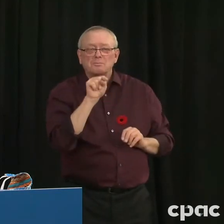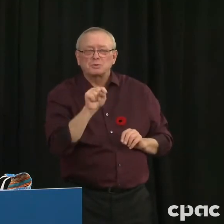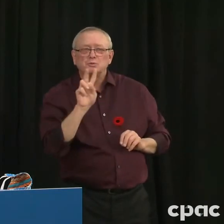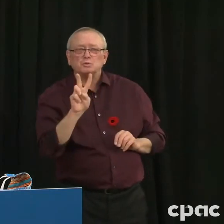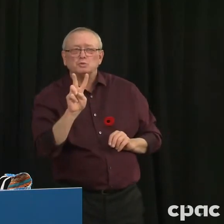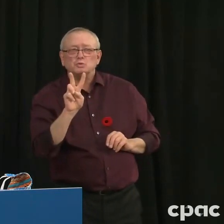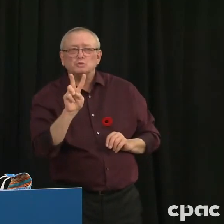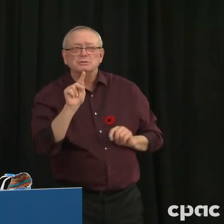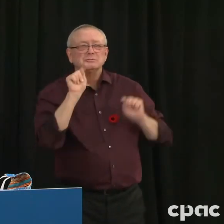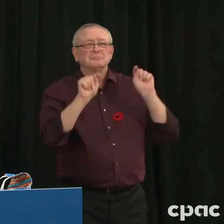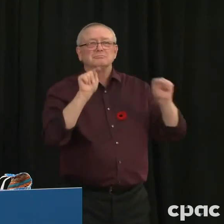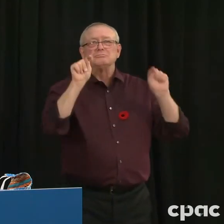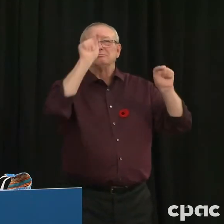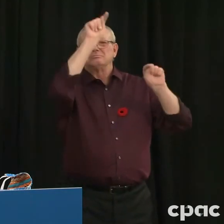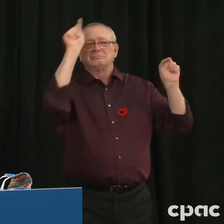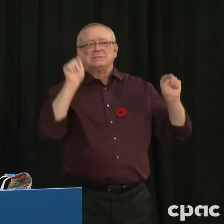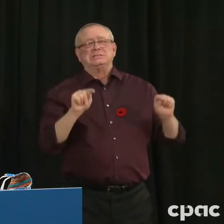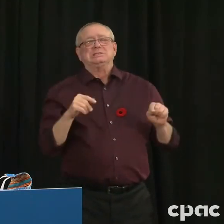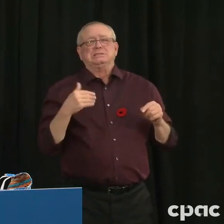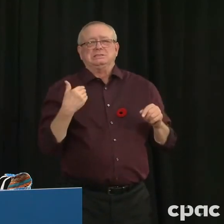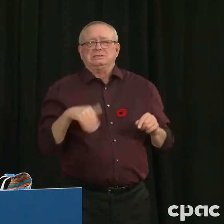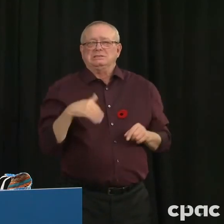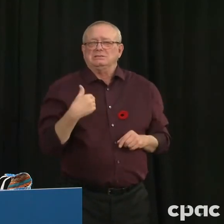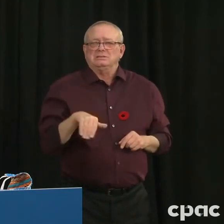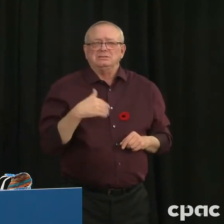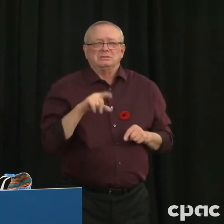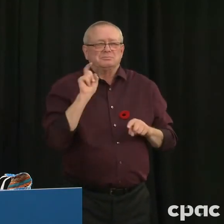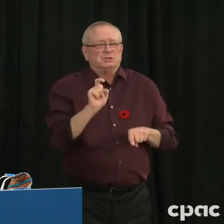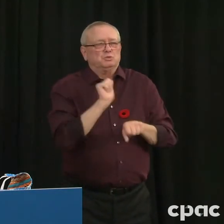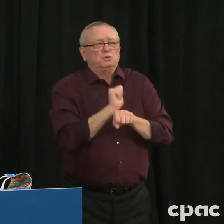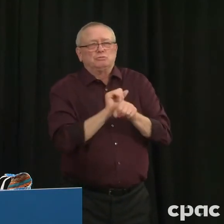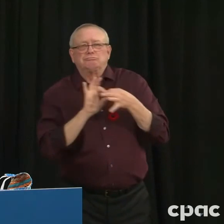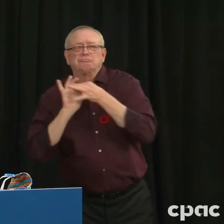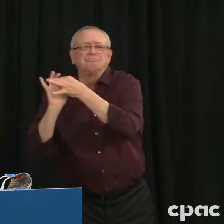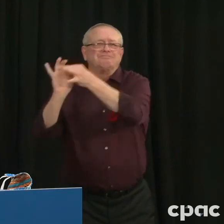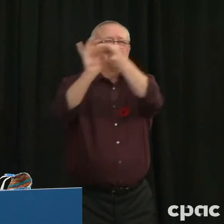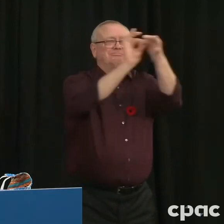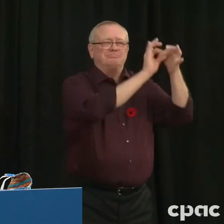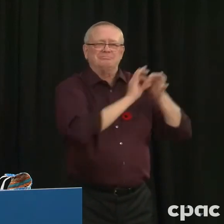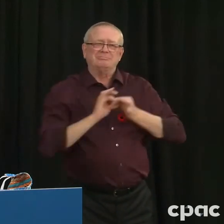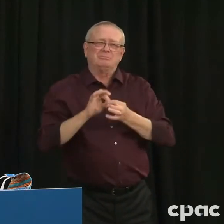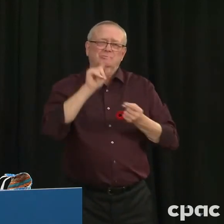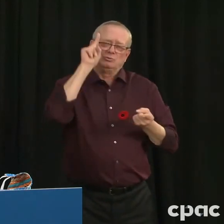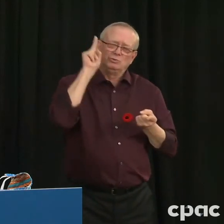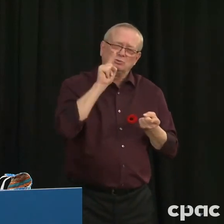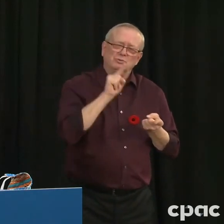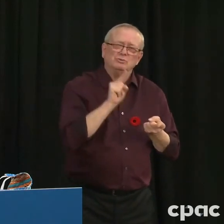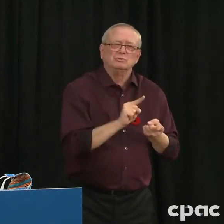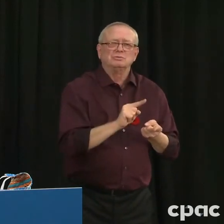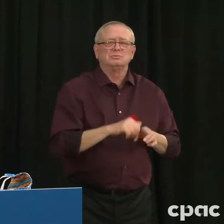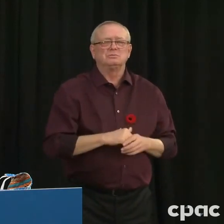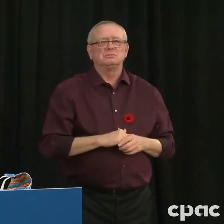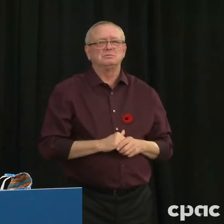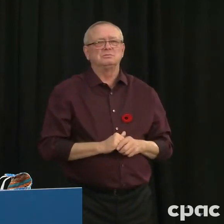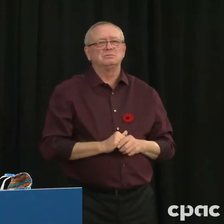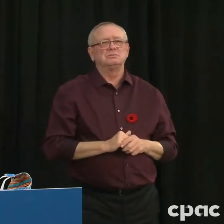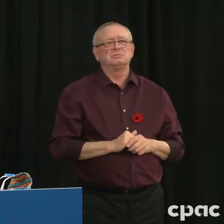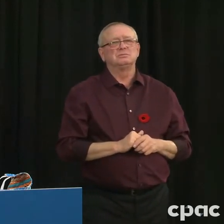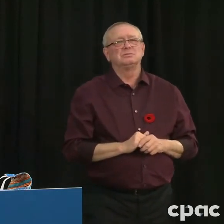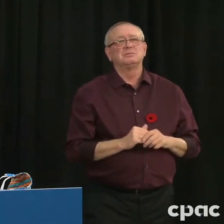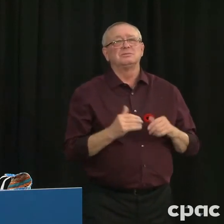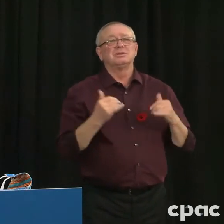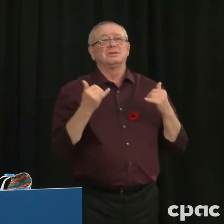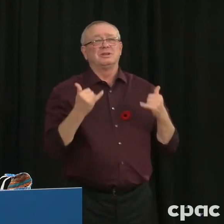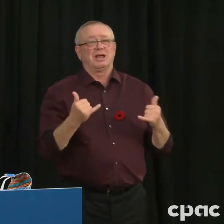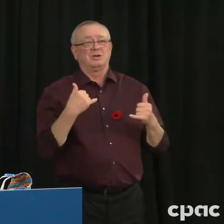together. I want to end today by speaking directly to those people who feel they are not at risk right now. After